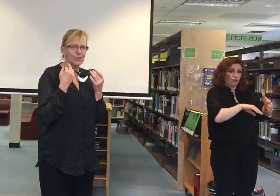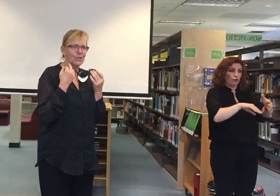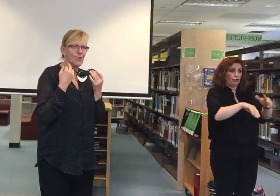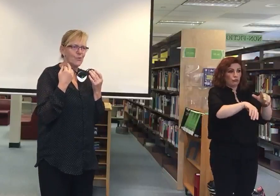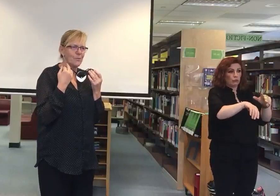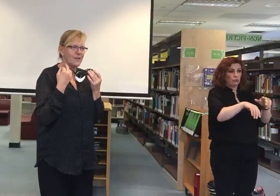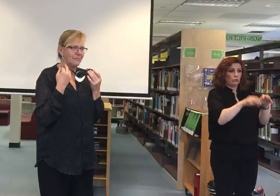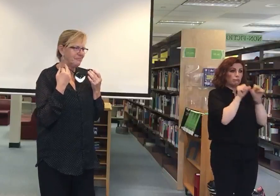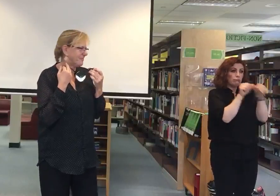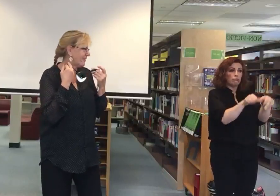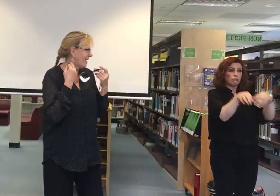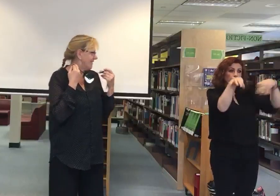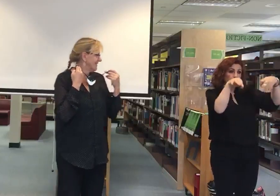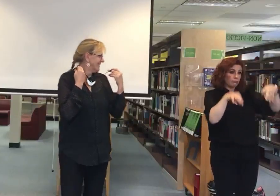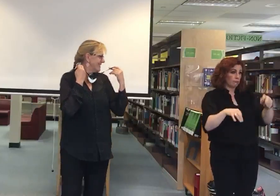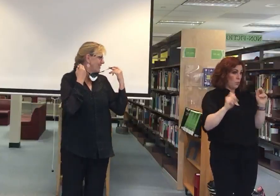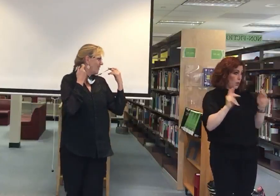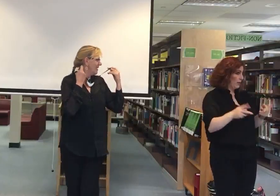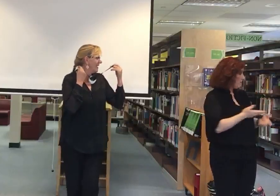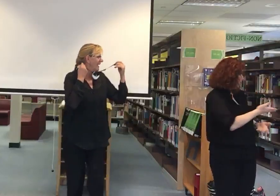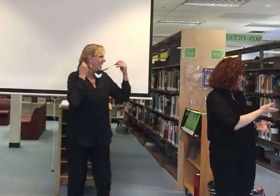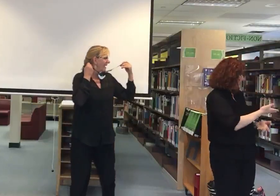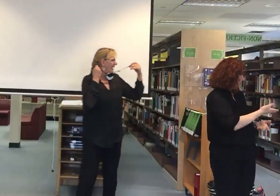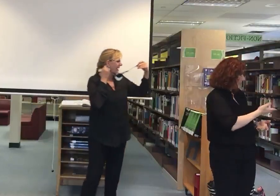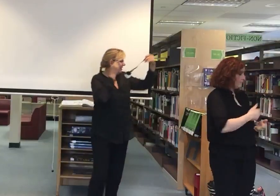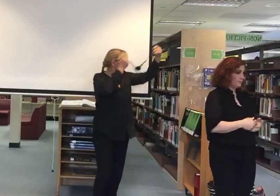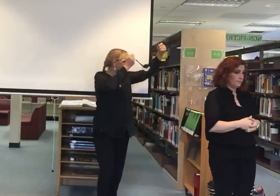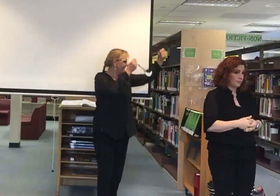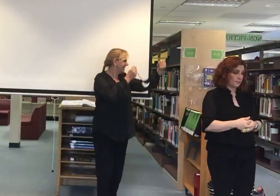and we'll go from there. Okay, so